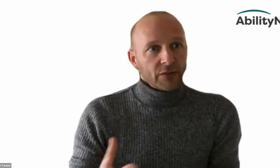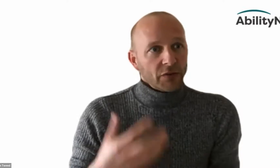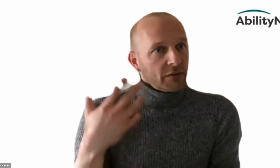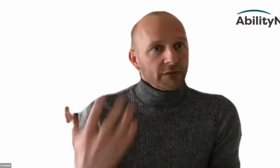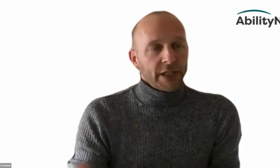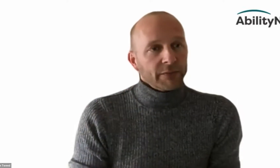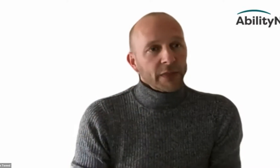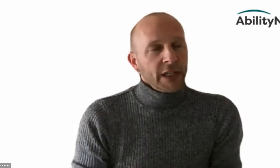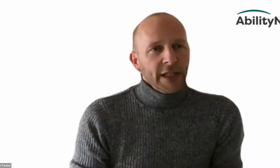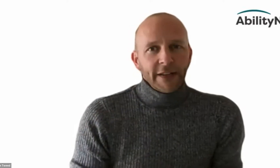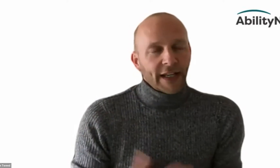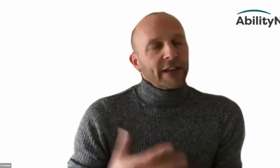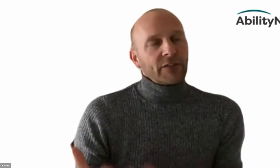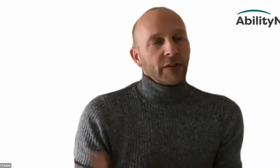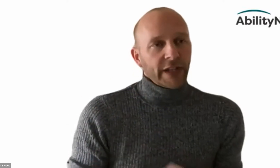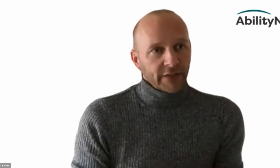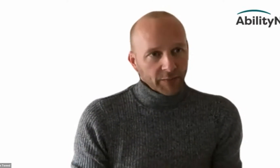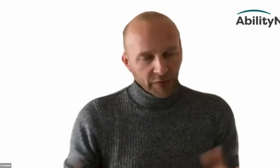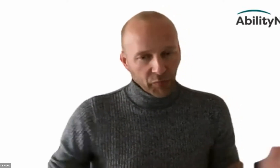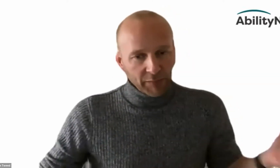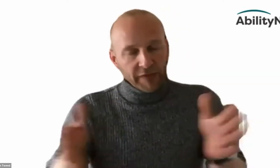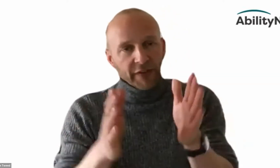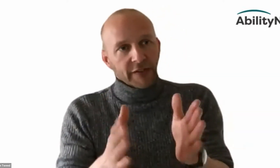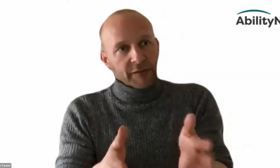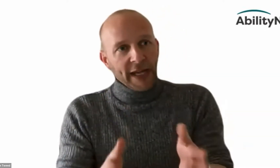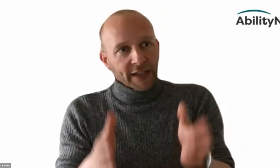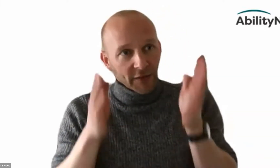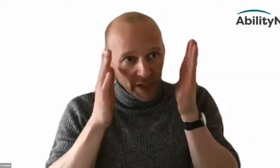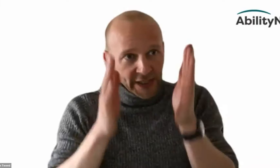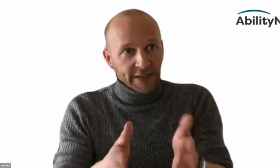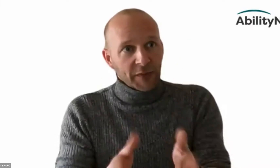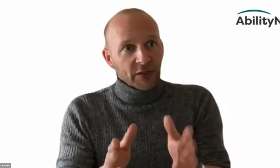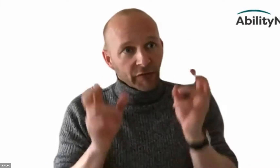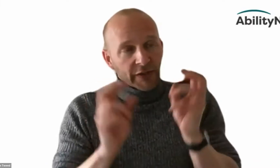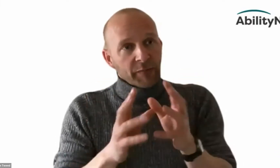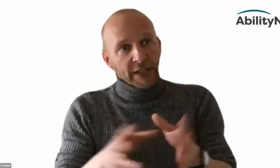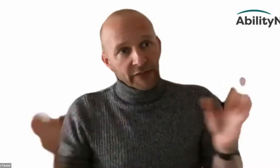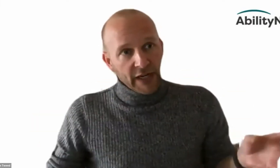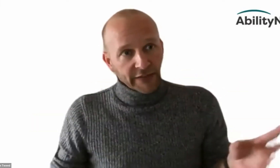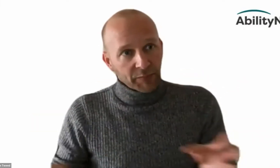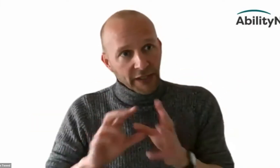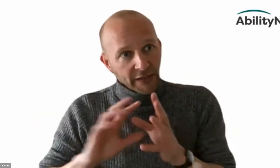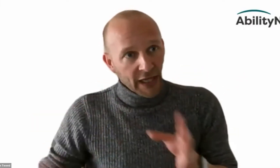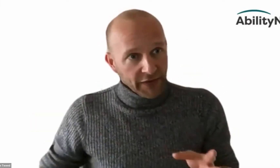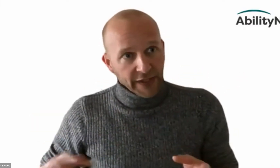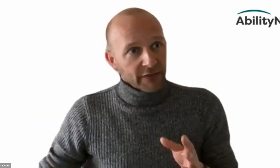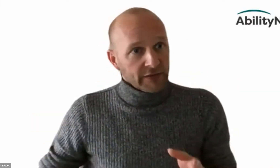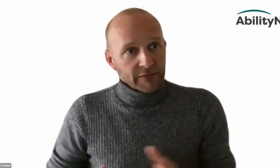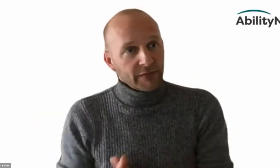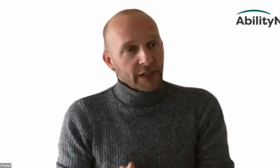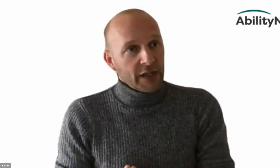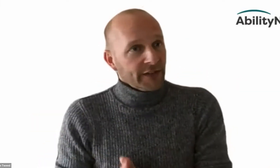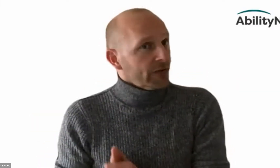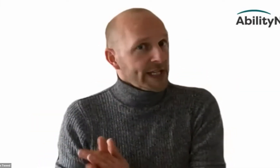device, or, you know, that sort of thing, to bring my focus back into what I need to be doing rather than being distracted by other things